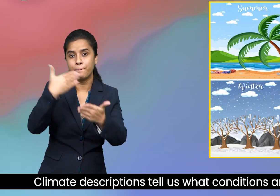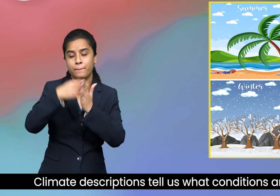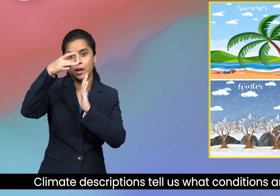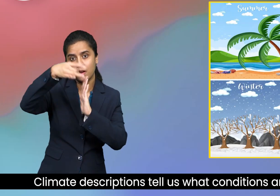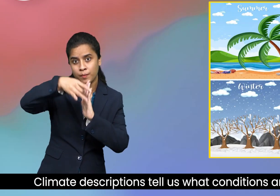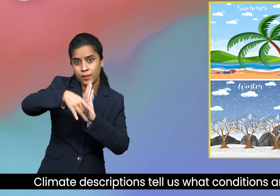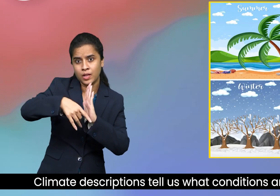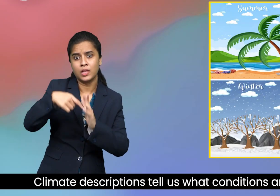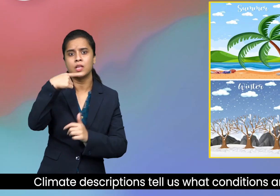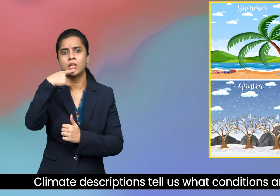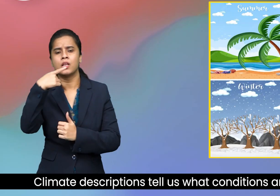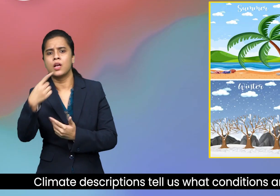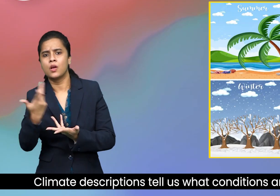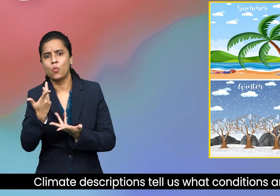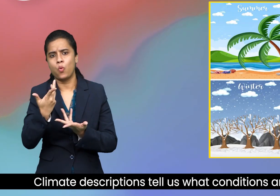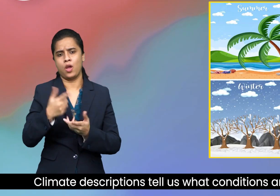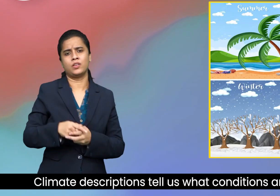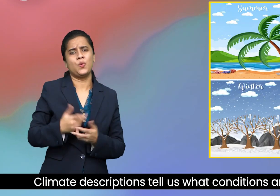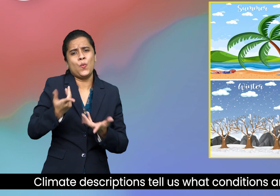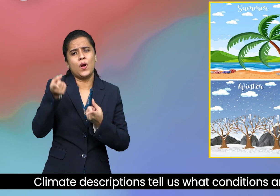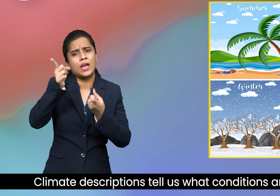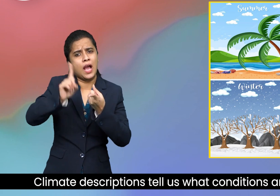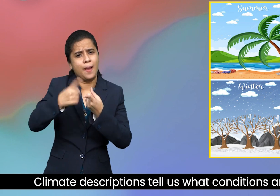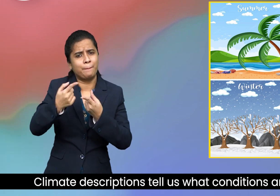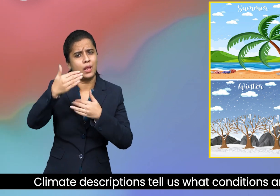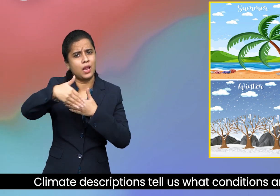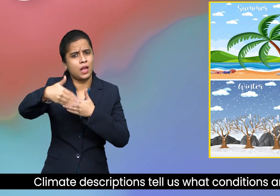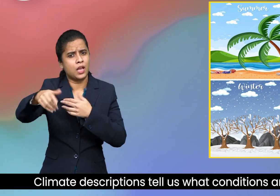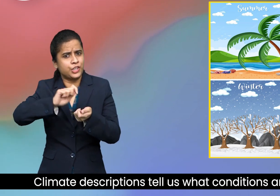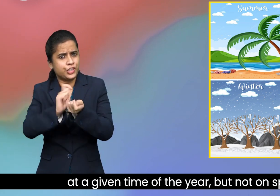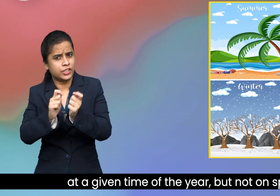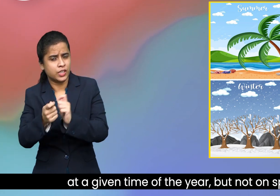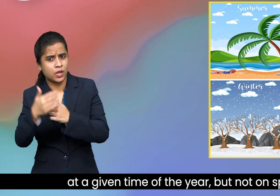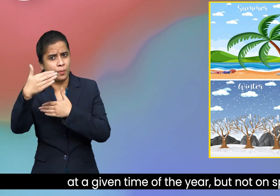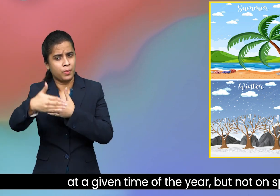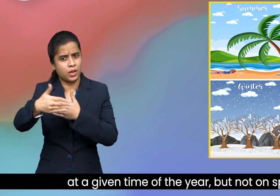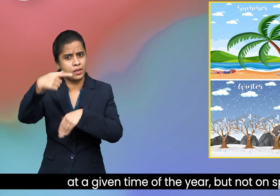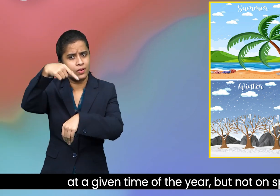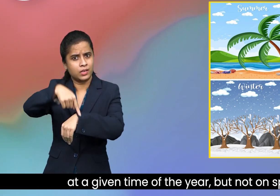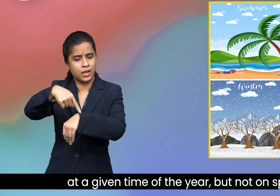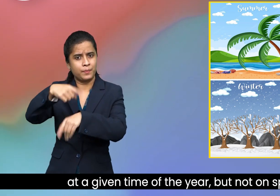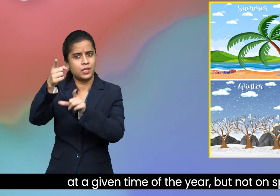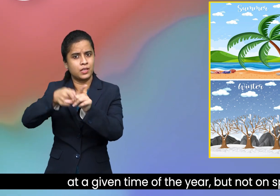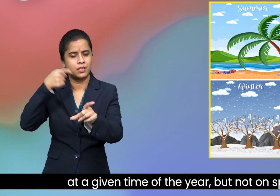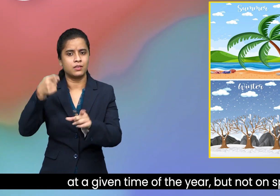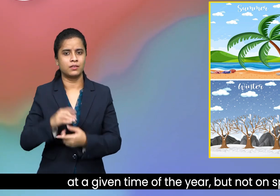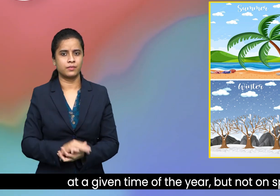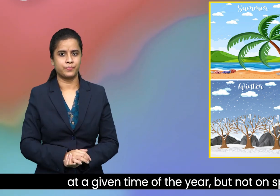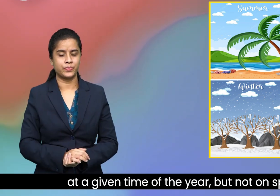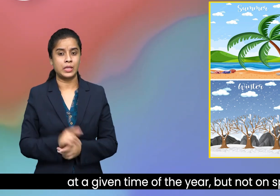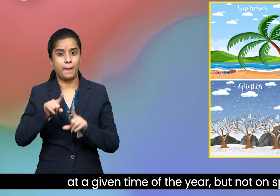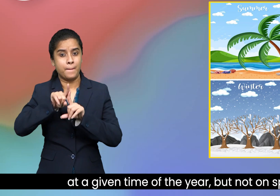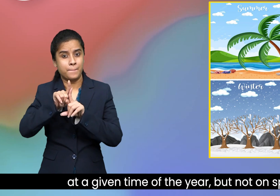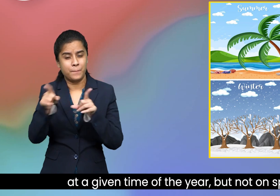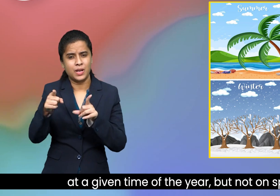Climatic descriptions tell us what conditions are going to prevail at a given time of the year, but